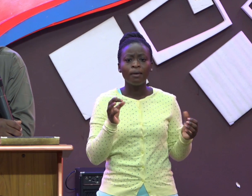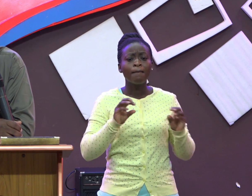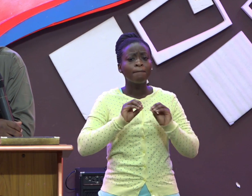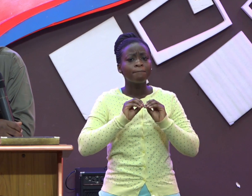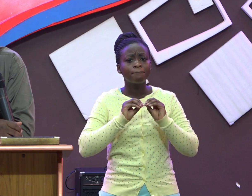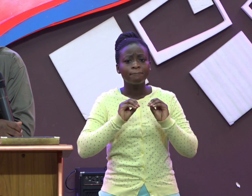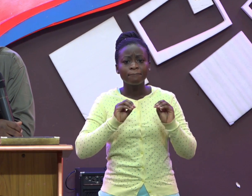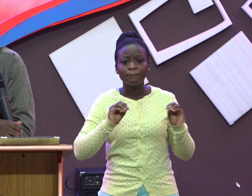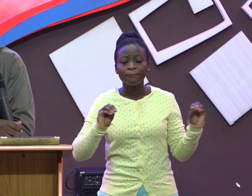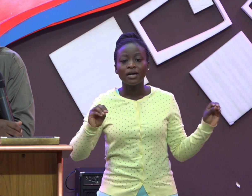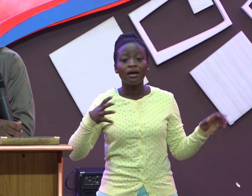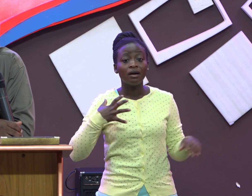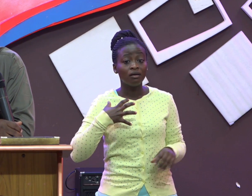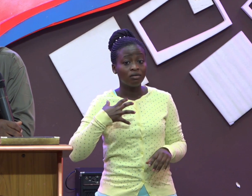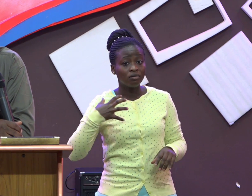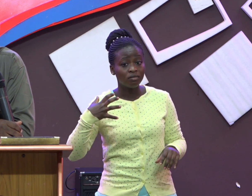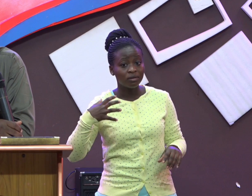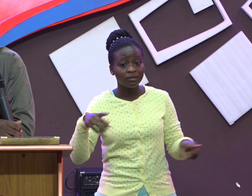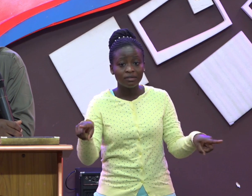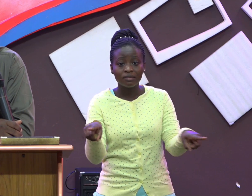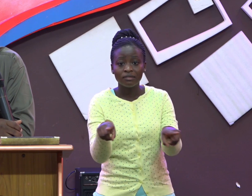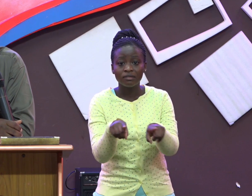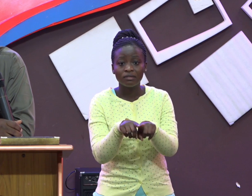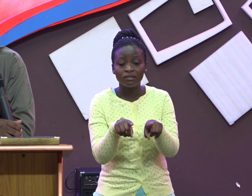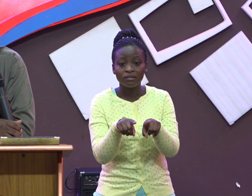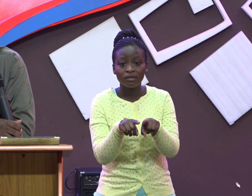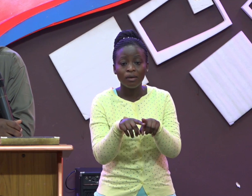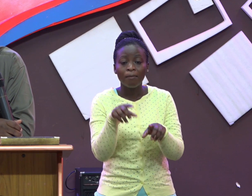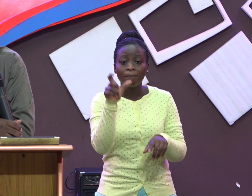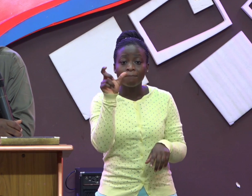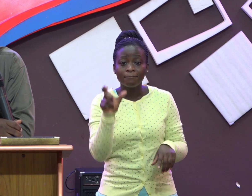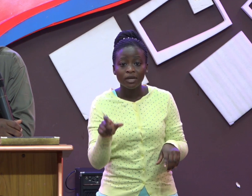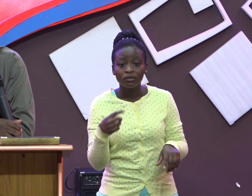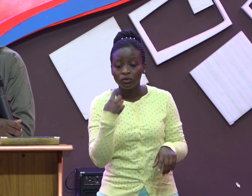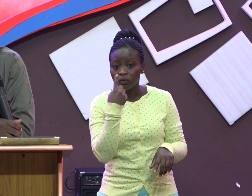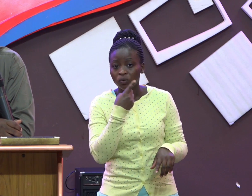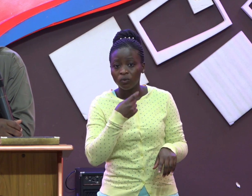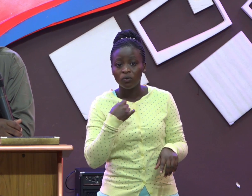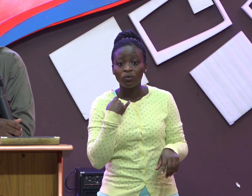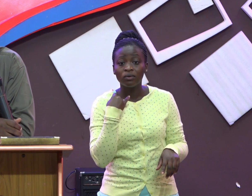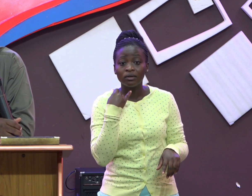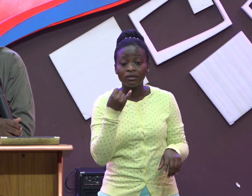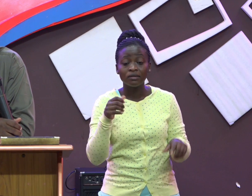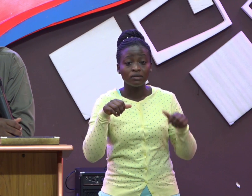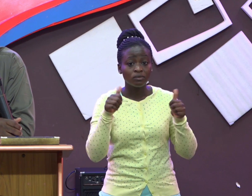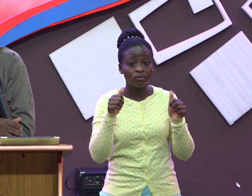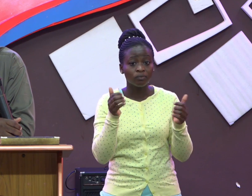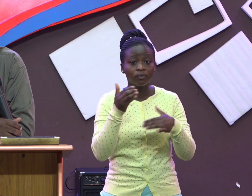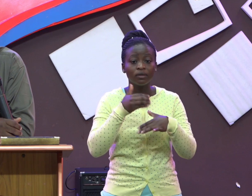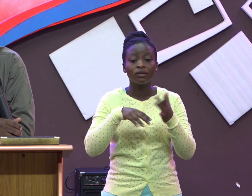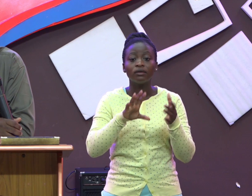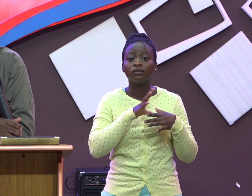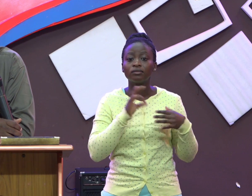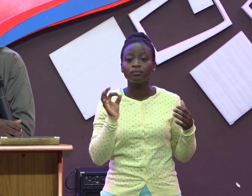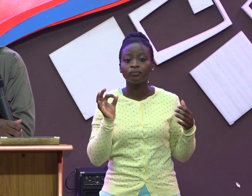than the inner man which is in a good state. What you have and what you don't have, they